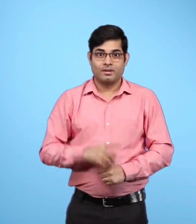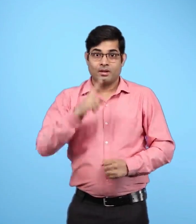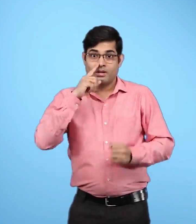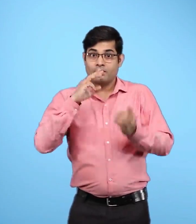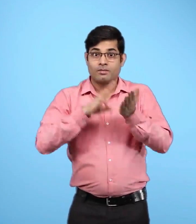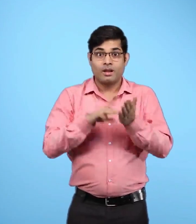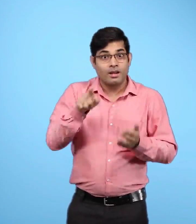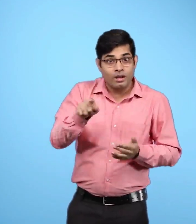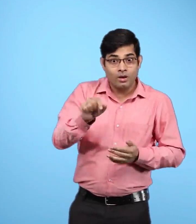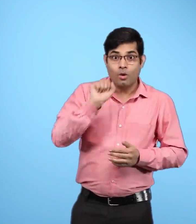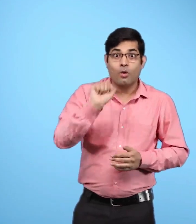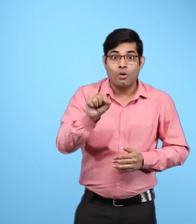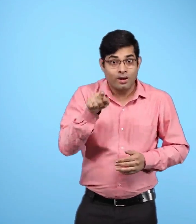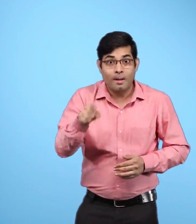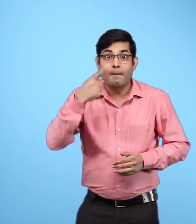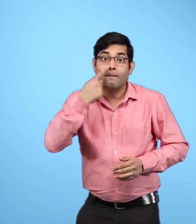Her mother has combed her hair.